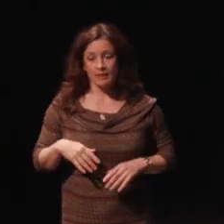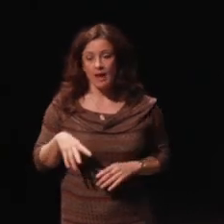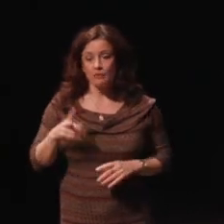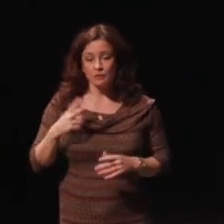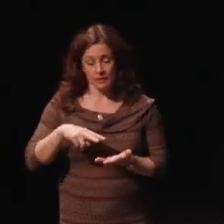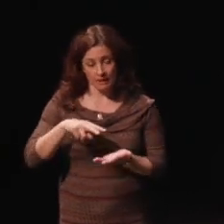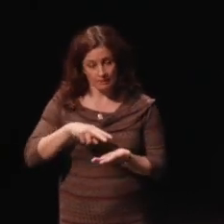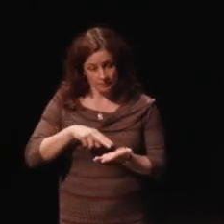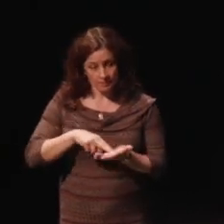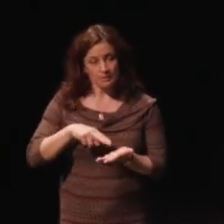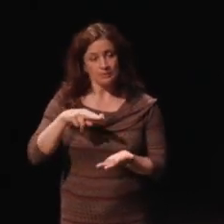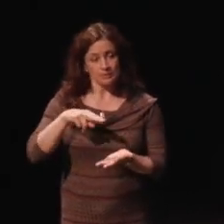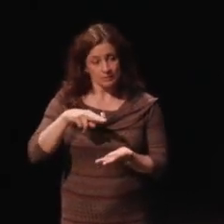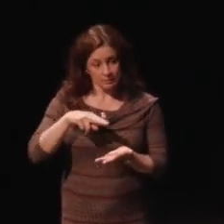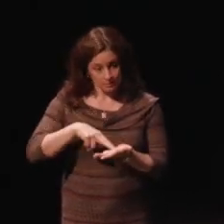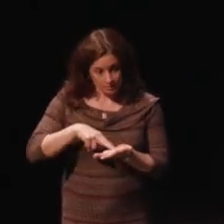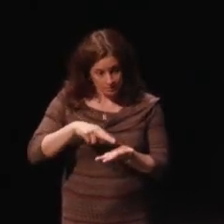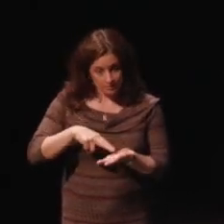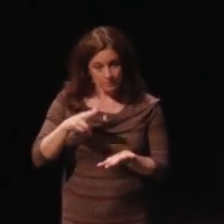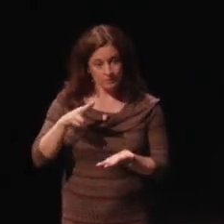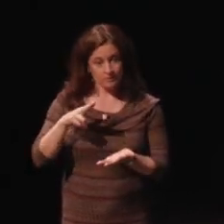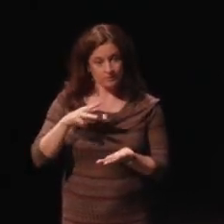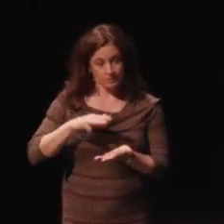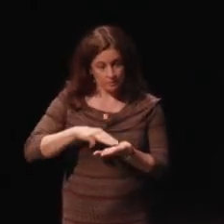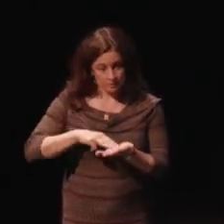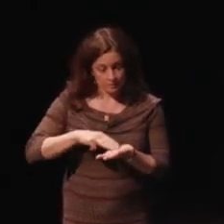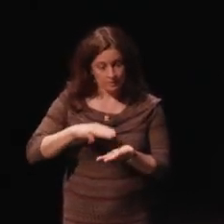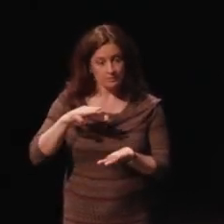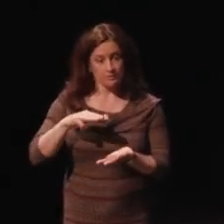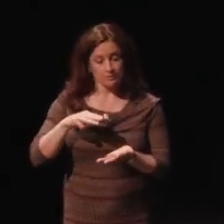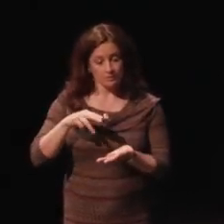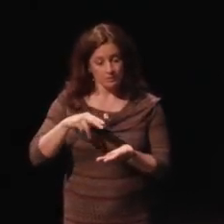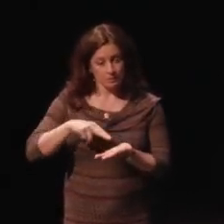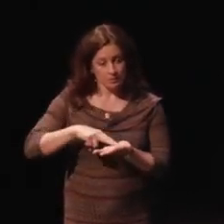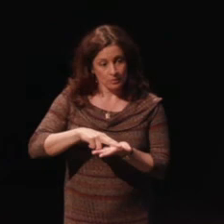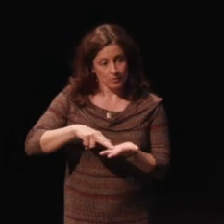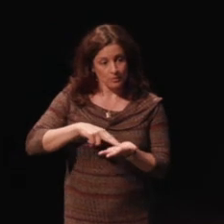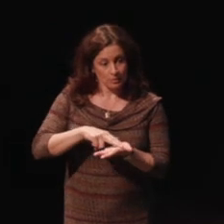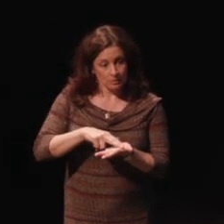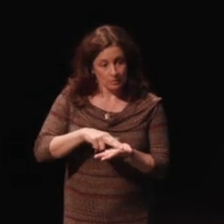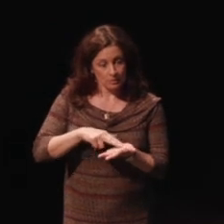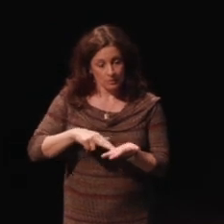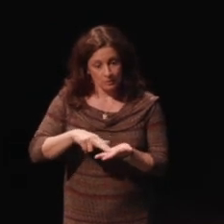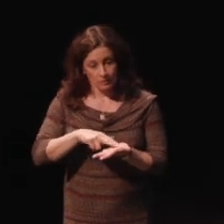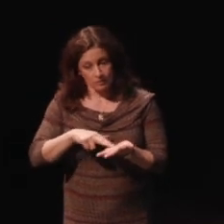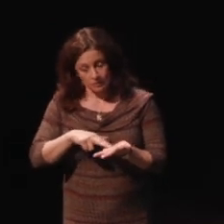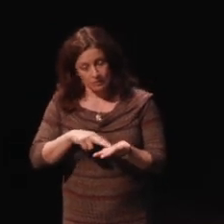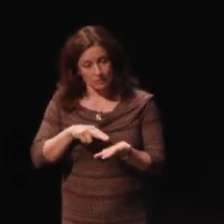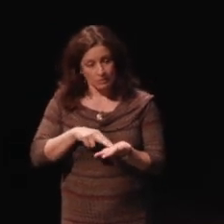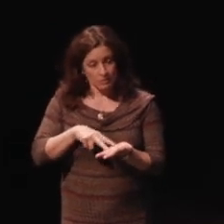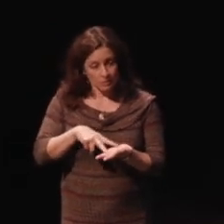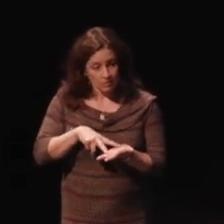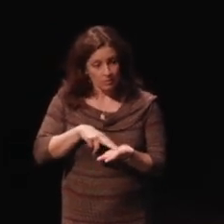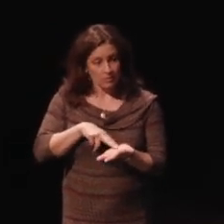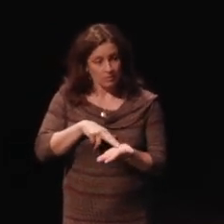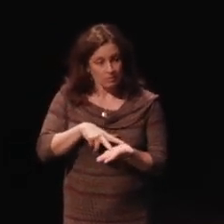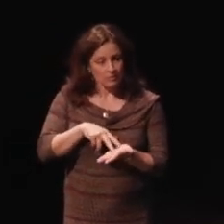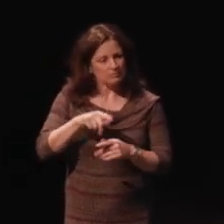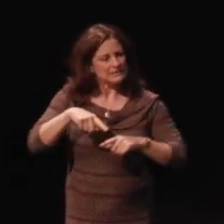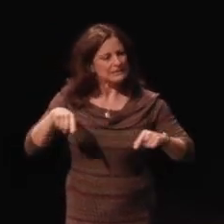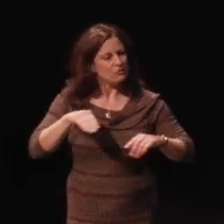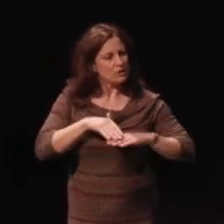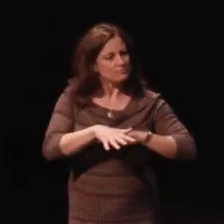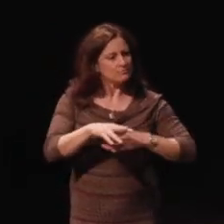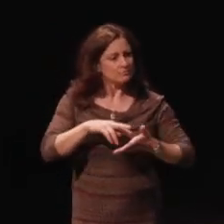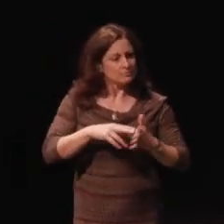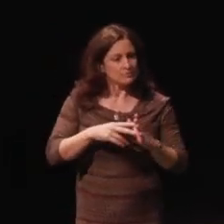double taps and 3 finger triple taps and 2 finger rotations and 2 finger scrub gestures. And they all do different things,